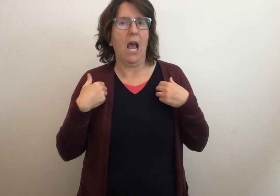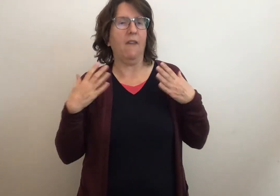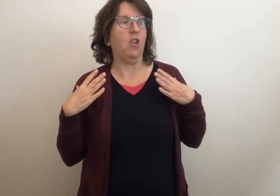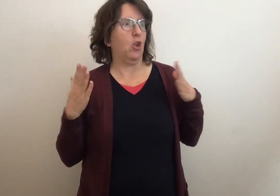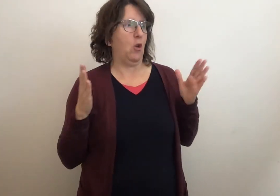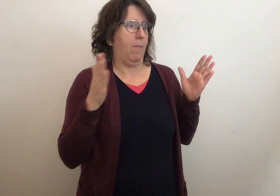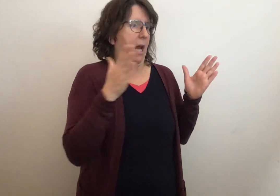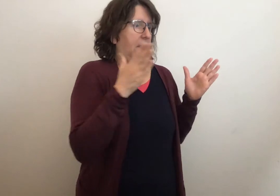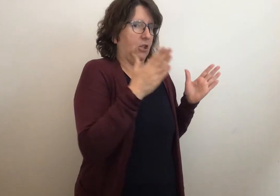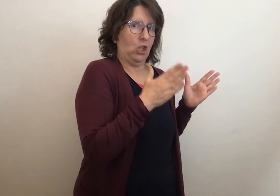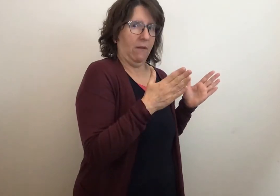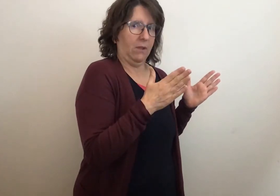have, you make the shift.